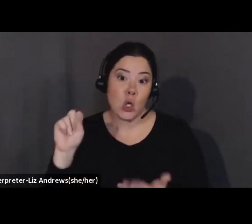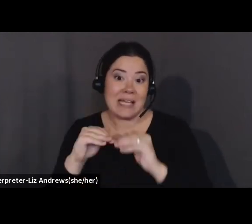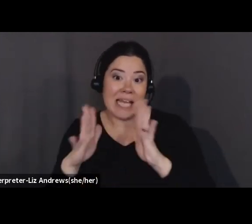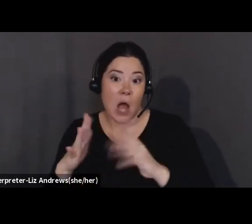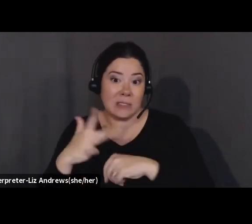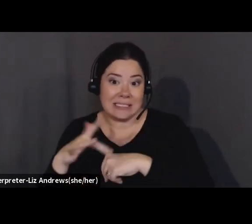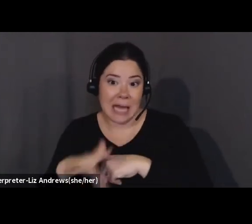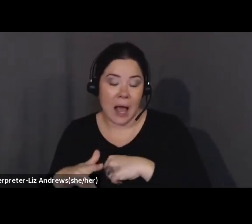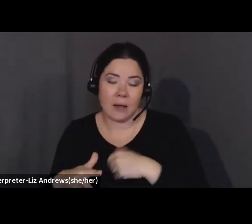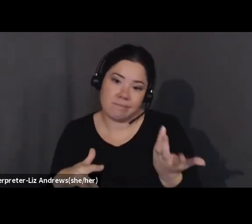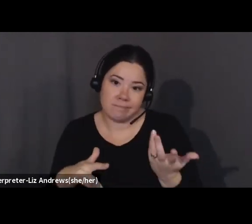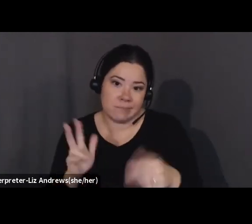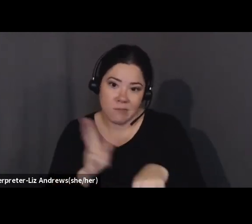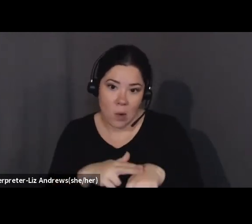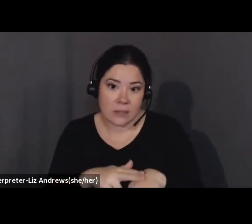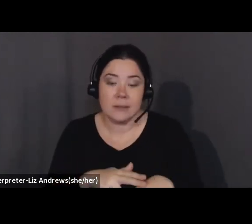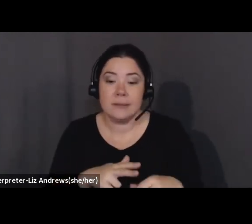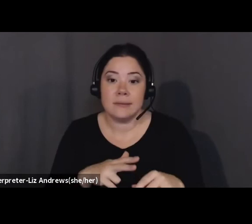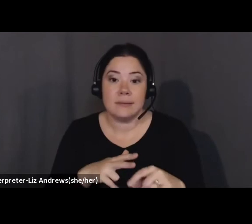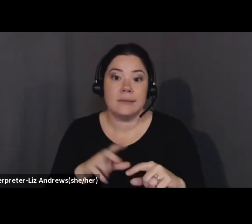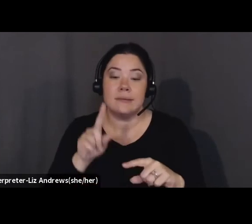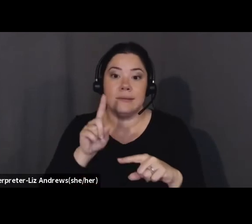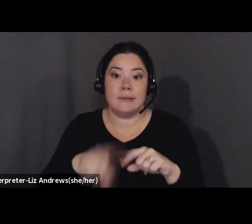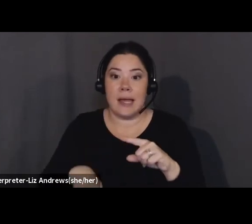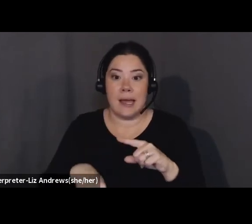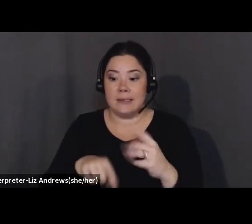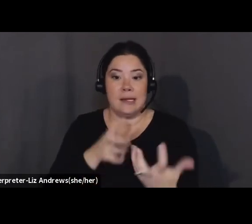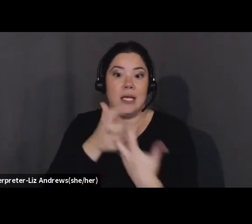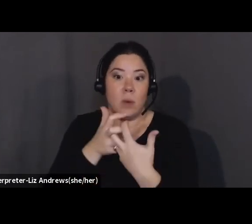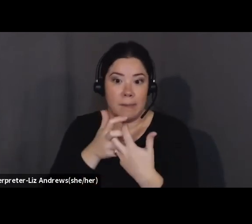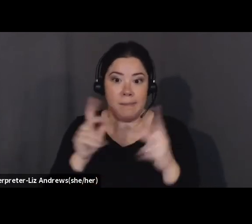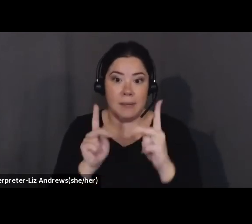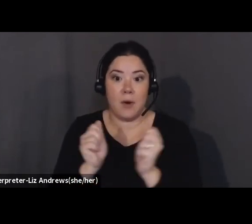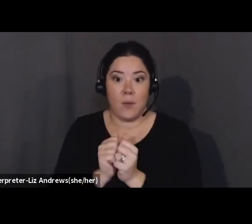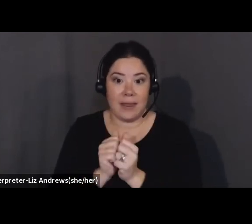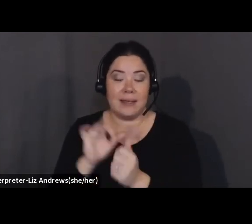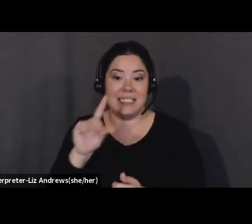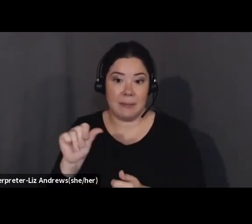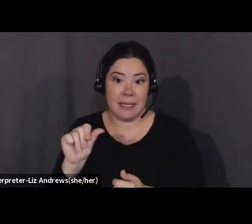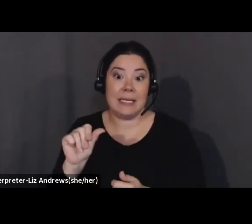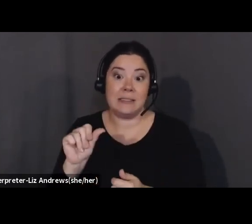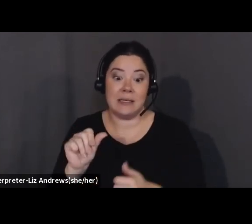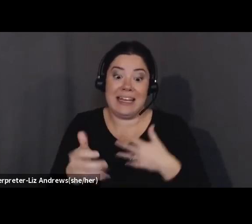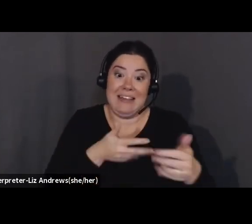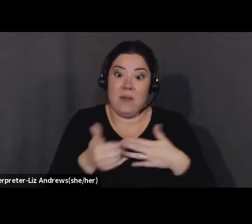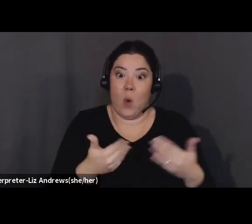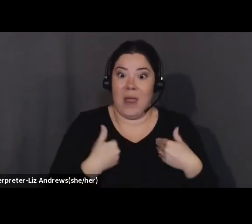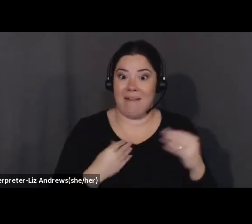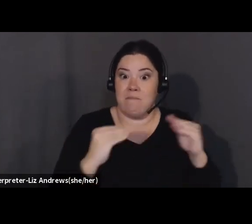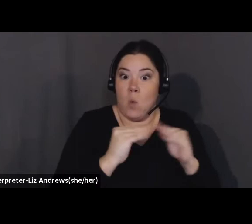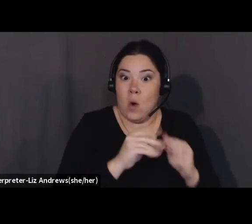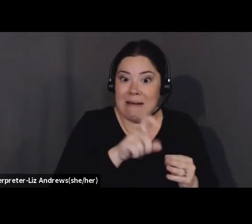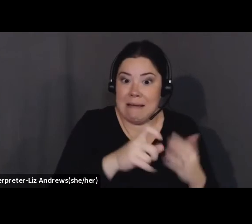is not well equipped to accommodate people with disabilities, even as that need grows.